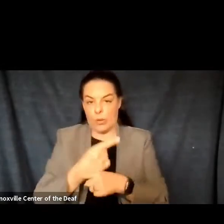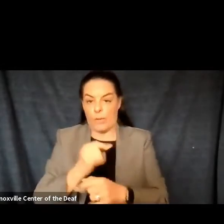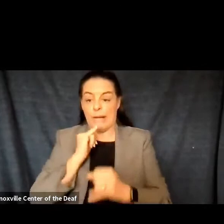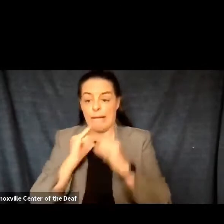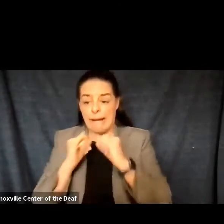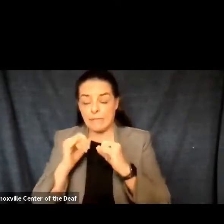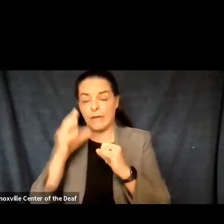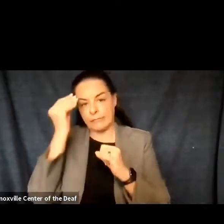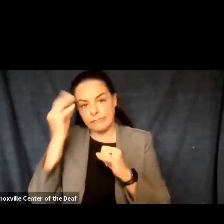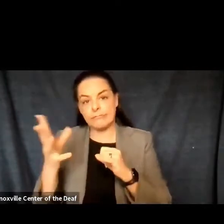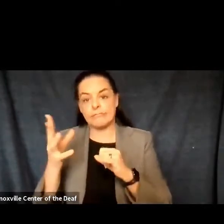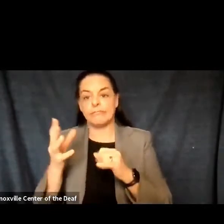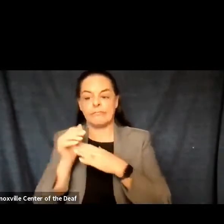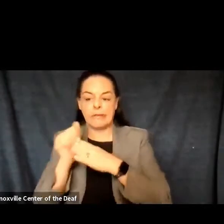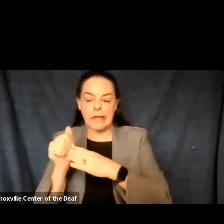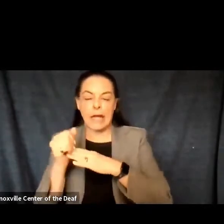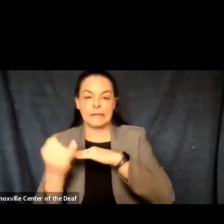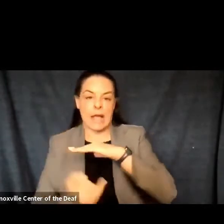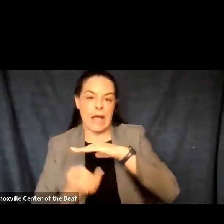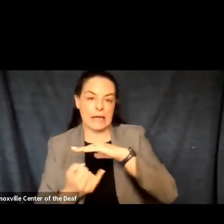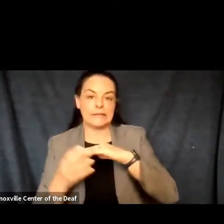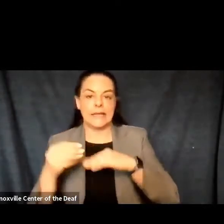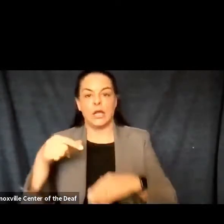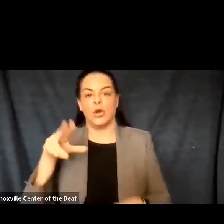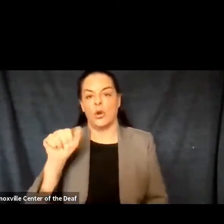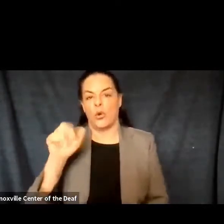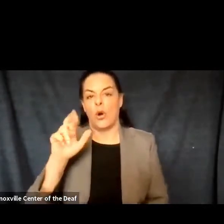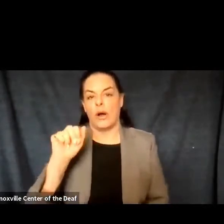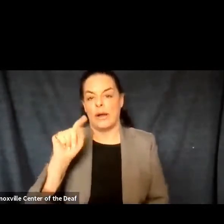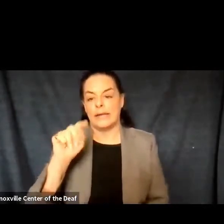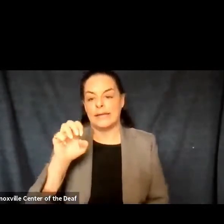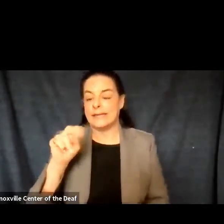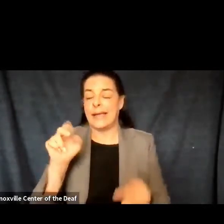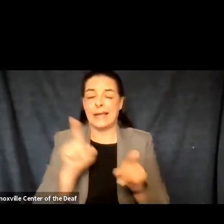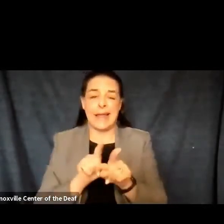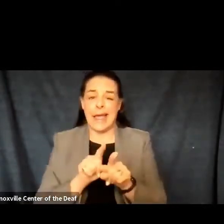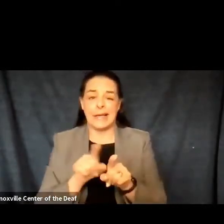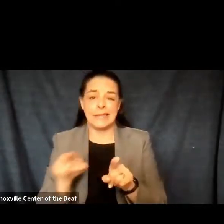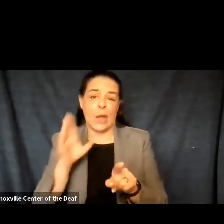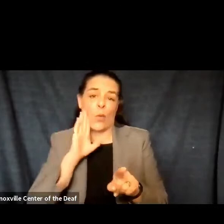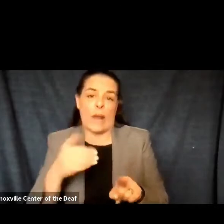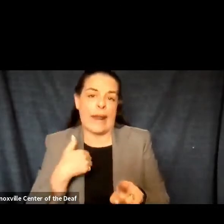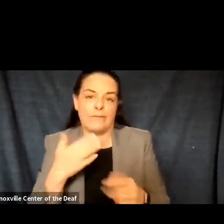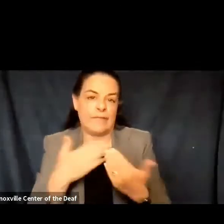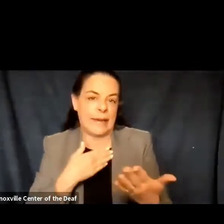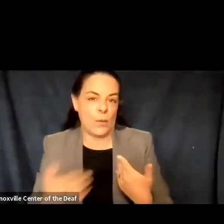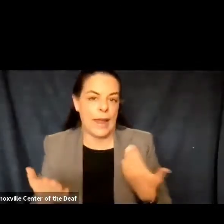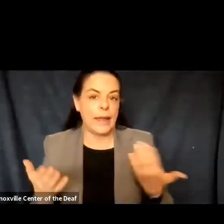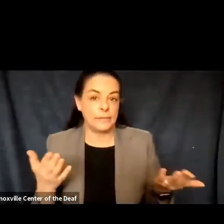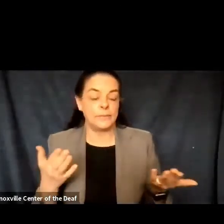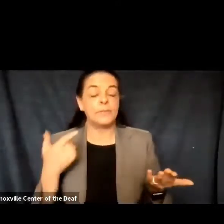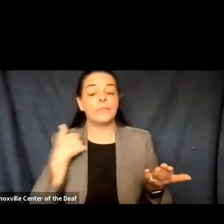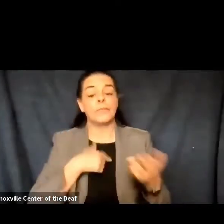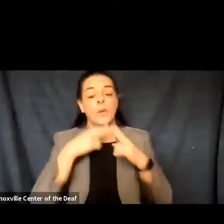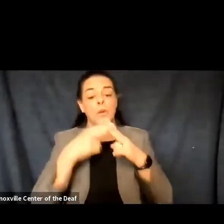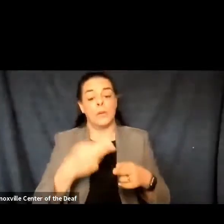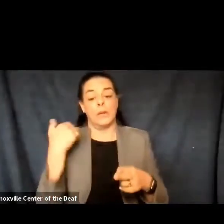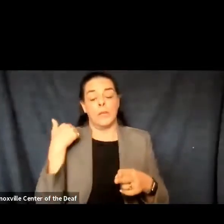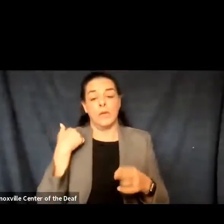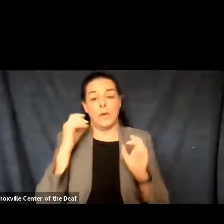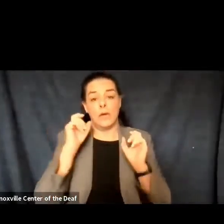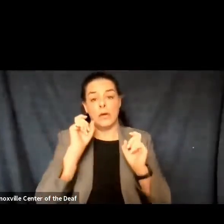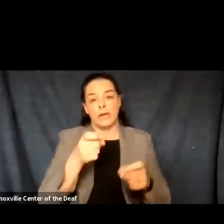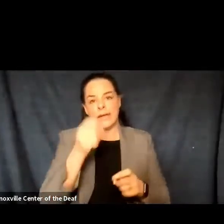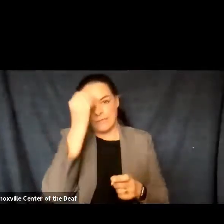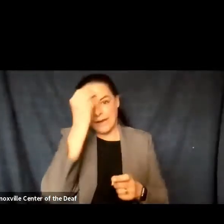on isolation and quarantine, just as they would have anyway. As we've mentioned before, providing data in real